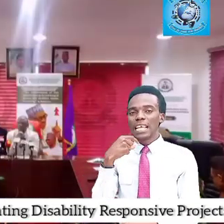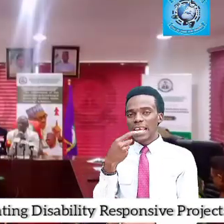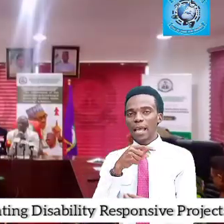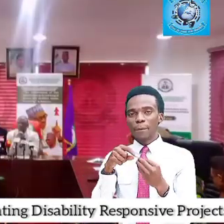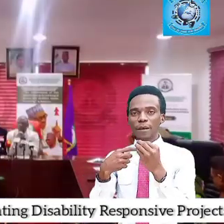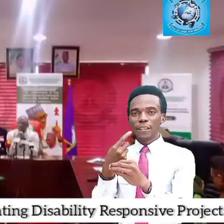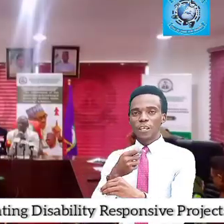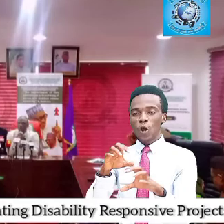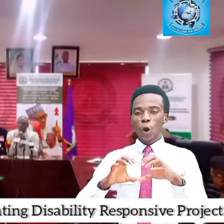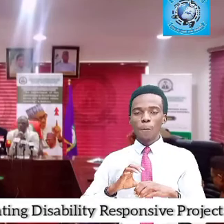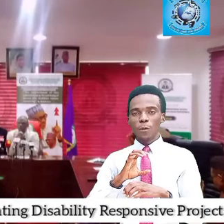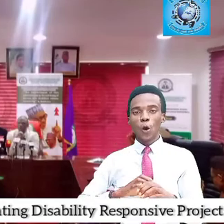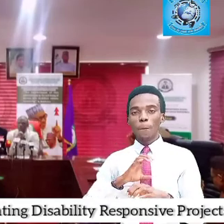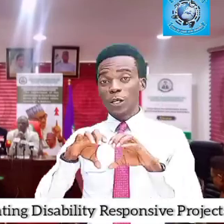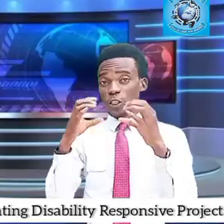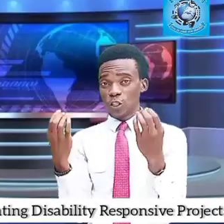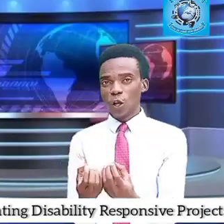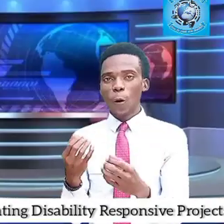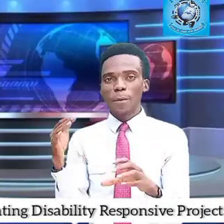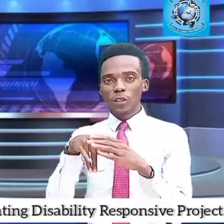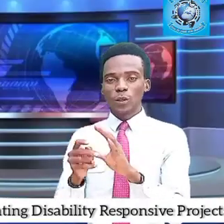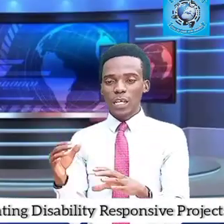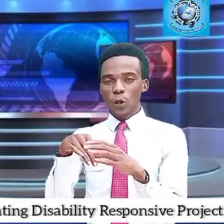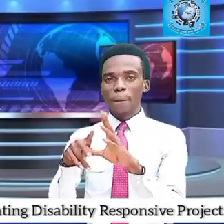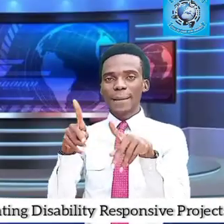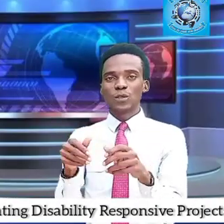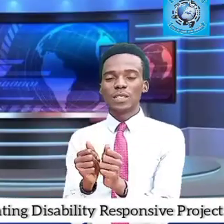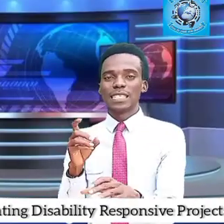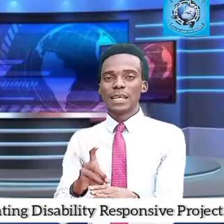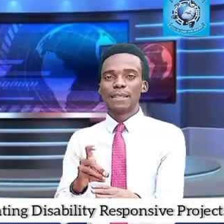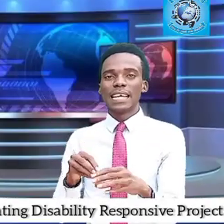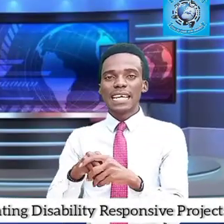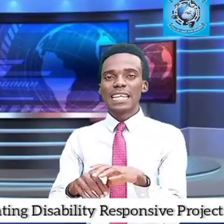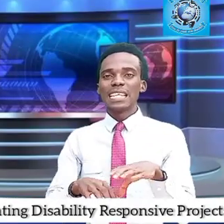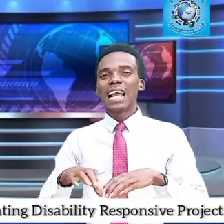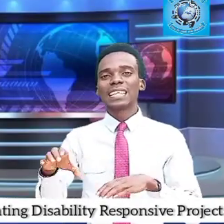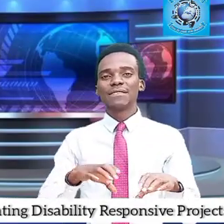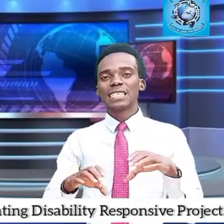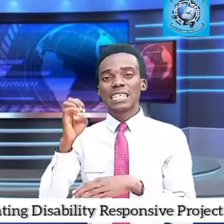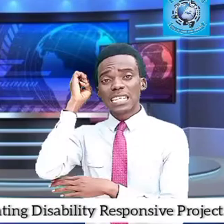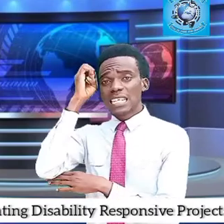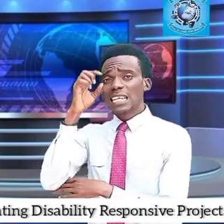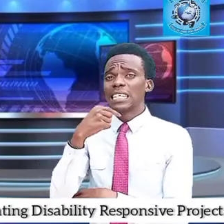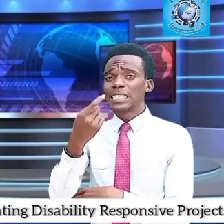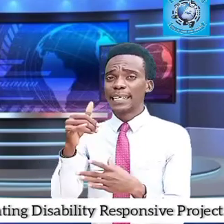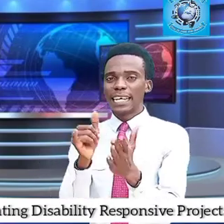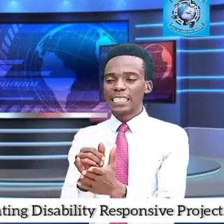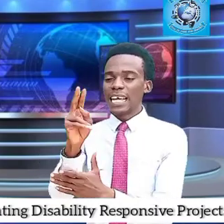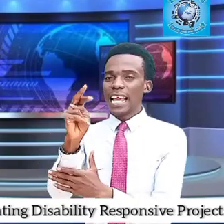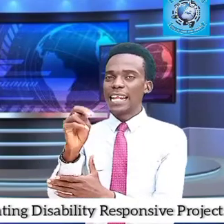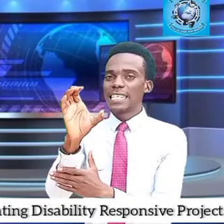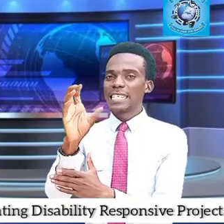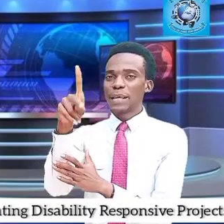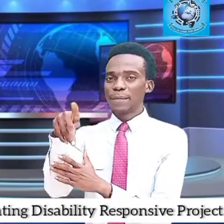to include persons with disabilities in the activity. Lalu stated that NCPWD